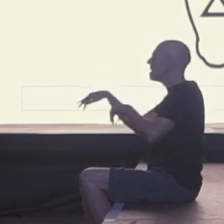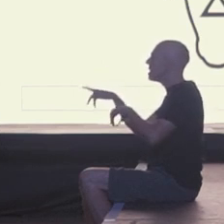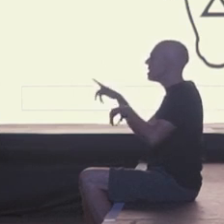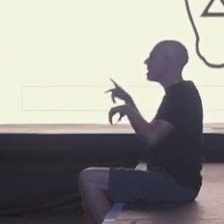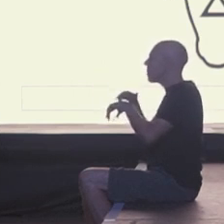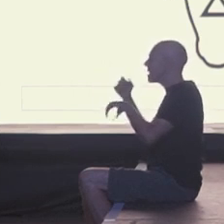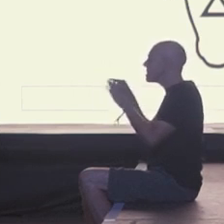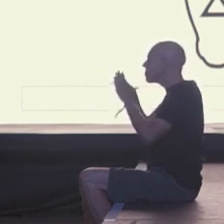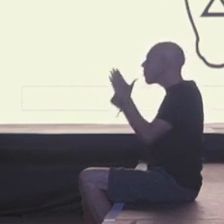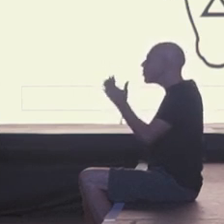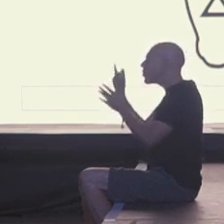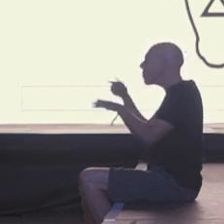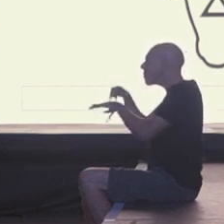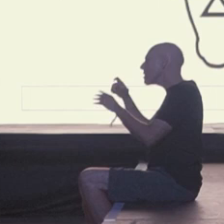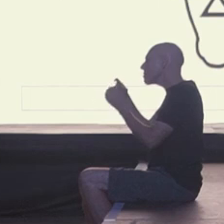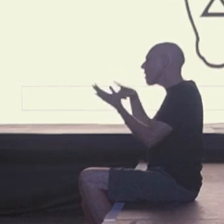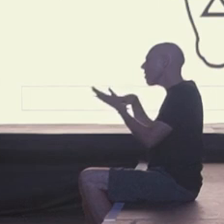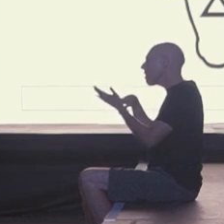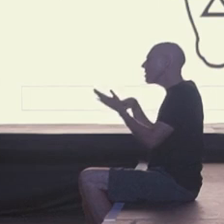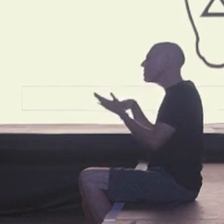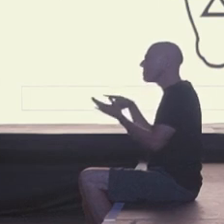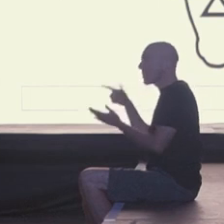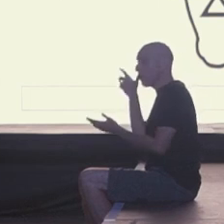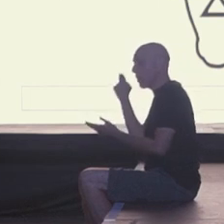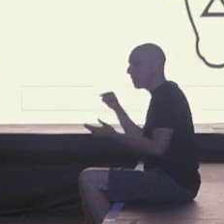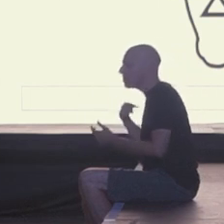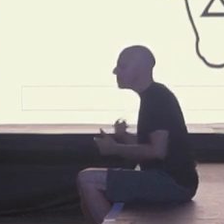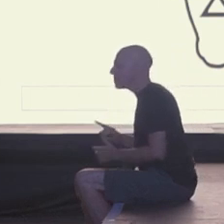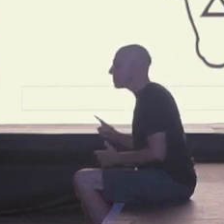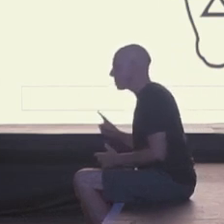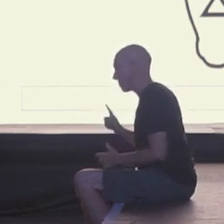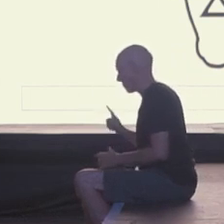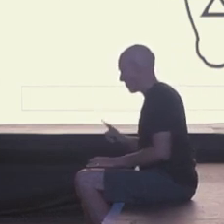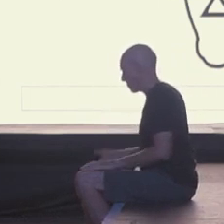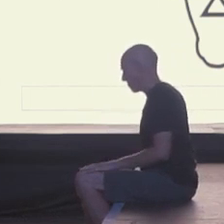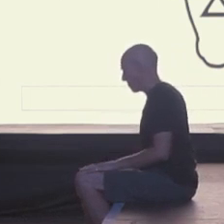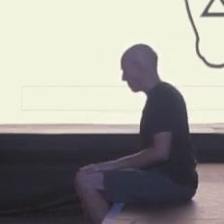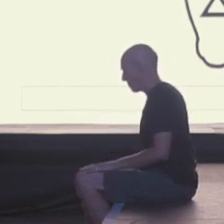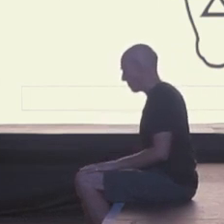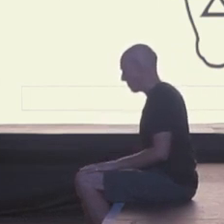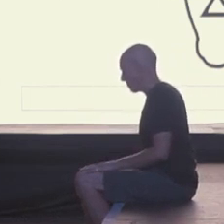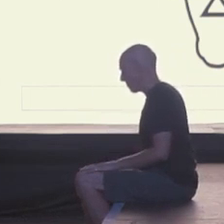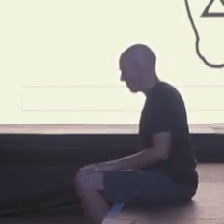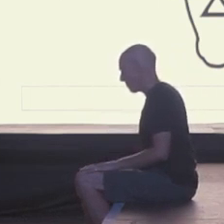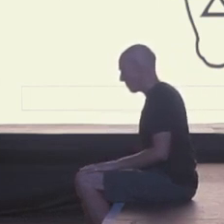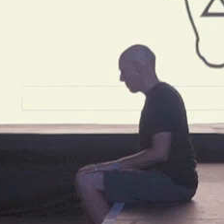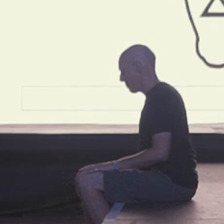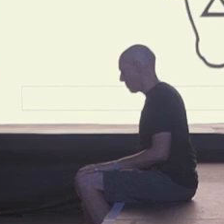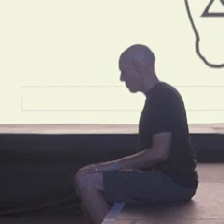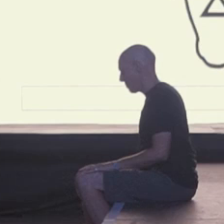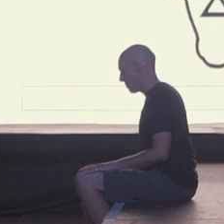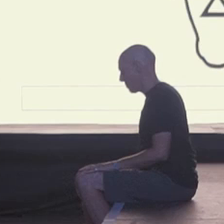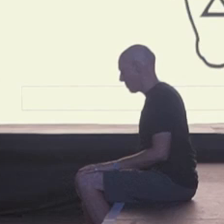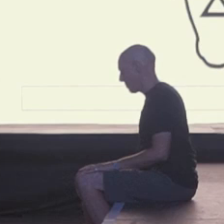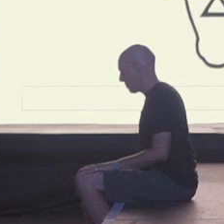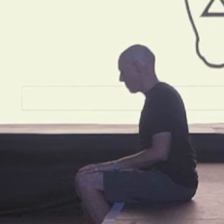I mean, I don't know from like, can speak in behalf of everyone in Animal Rebellion, but obviously, like to me, it's horrendous. It's the